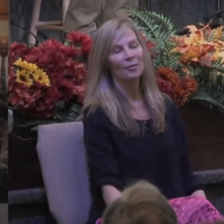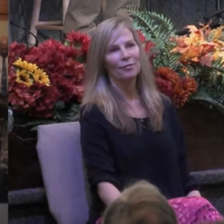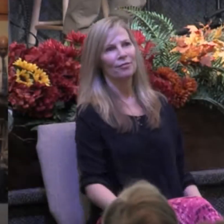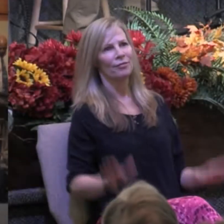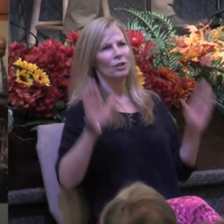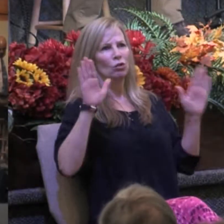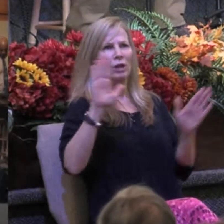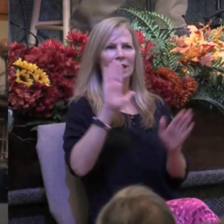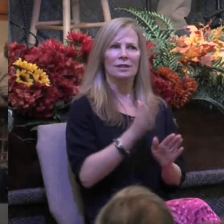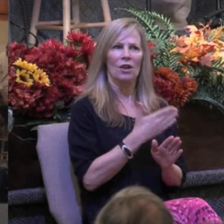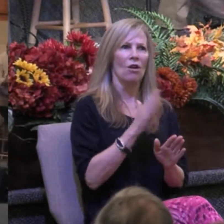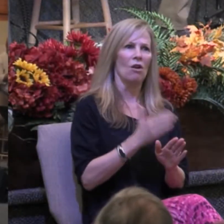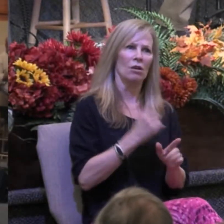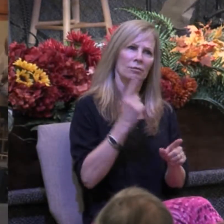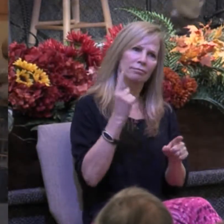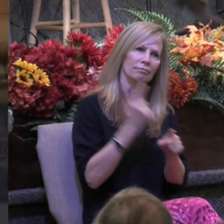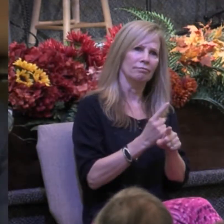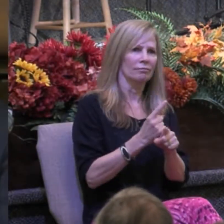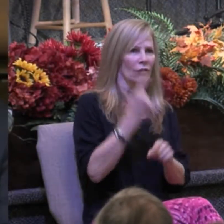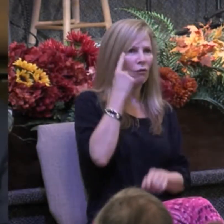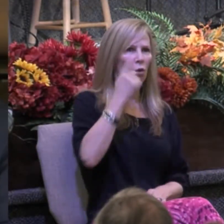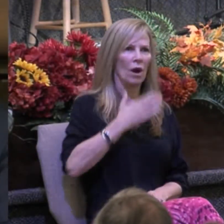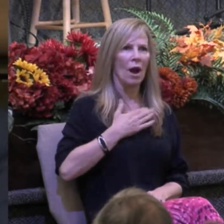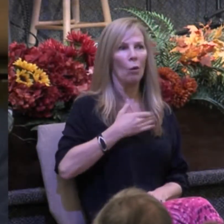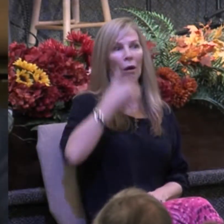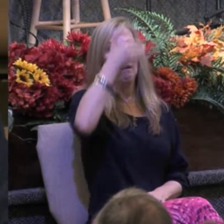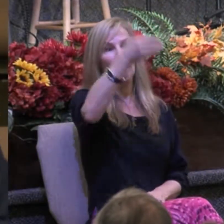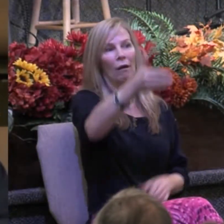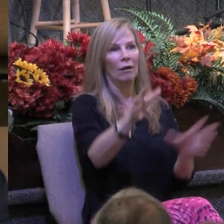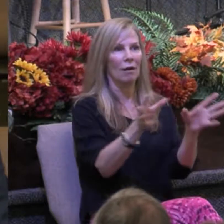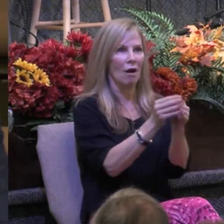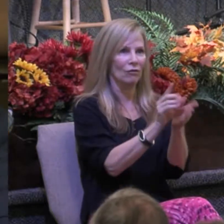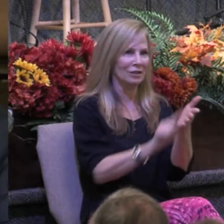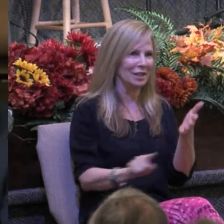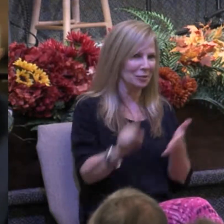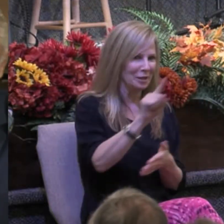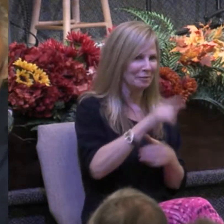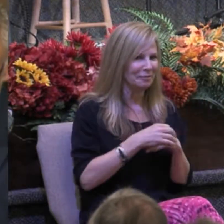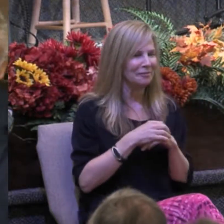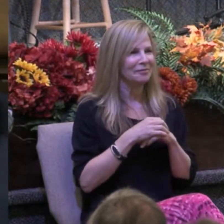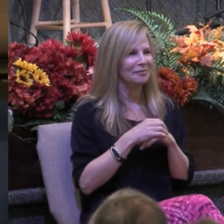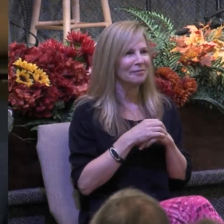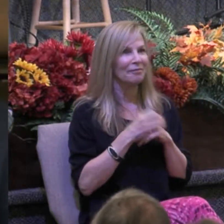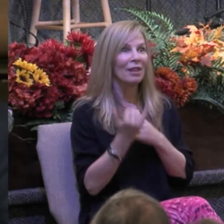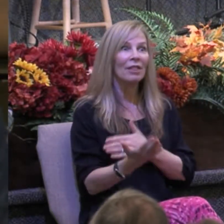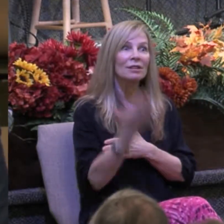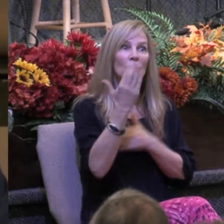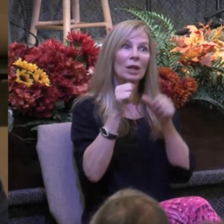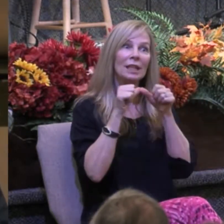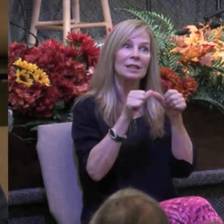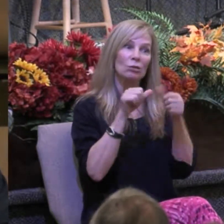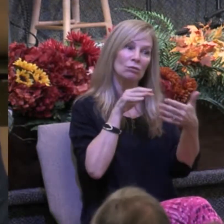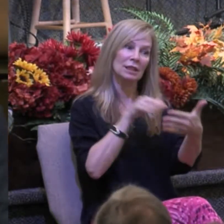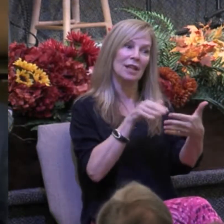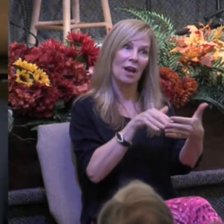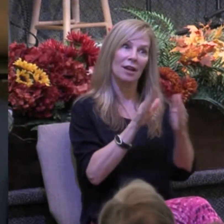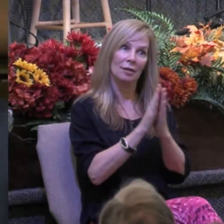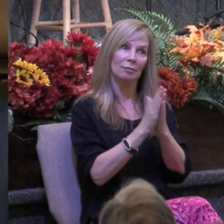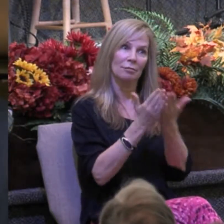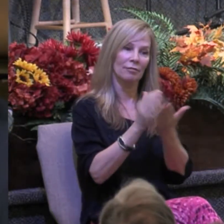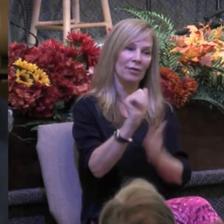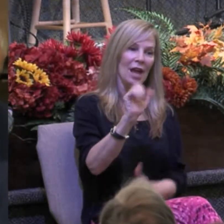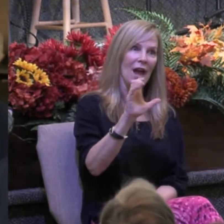Appropriate for our conference coming up. This morning, as we continue our study of the book of Acts, we find ourselves in the